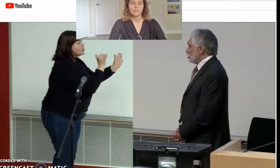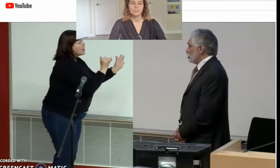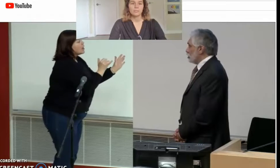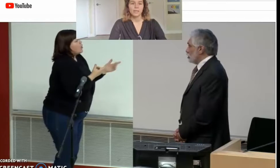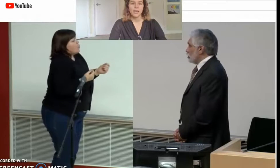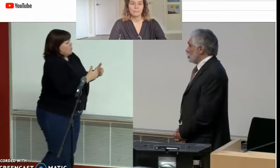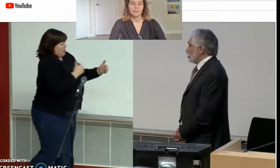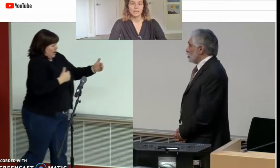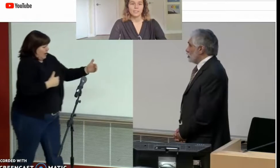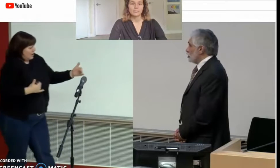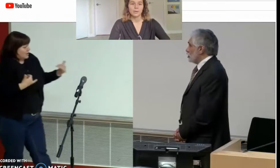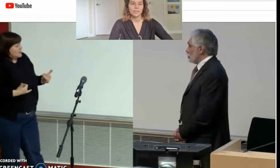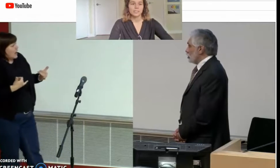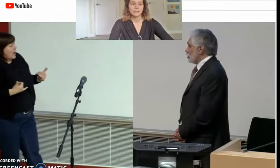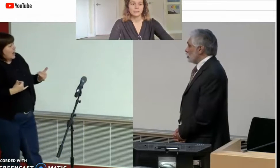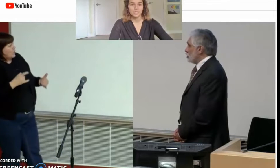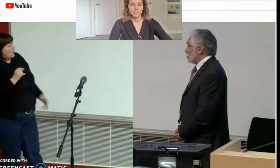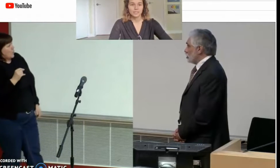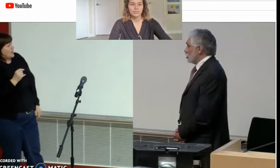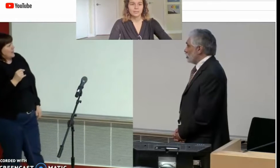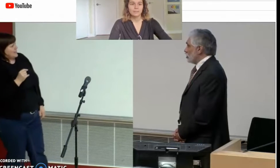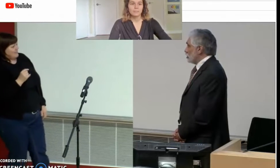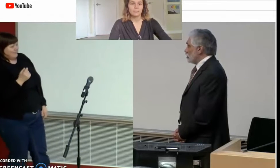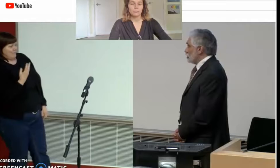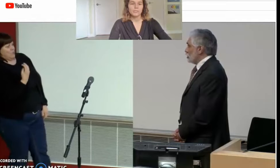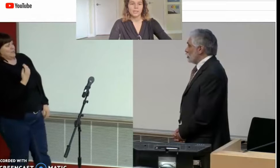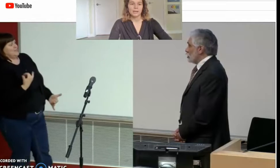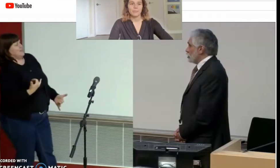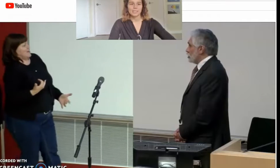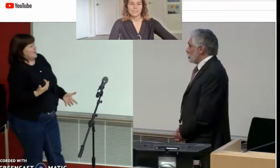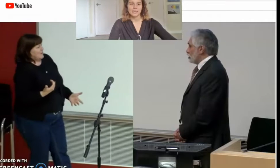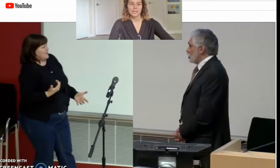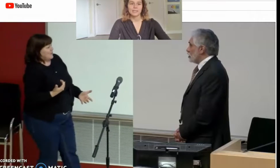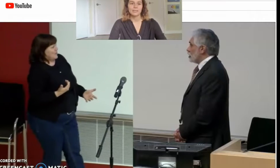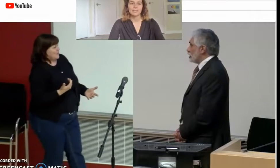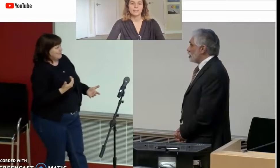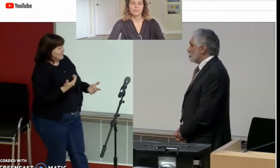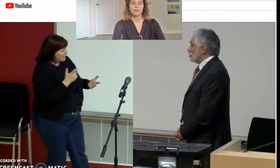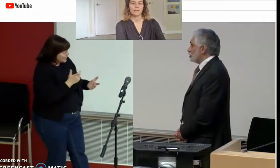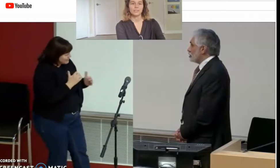If something happened that spread into the community, what would you look back and say about